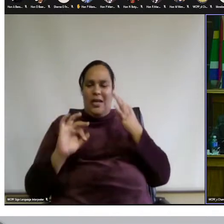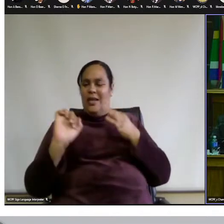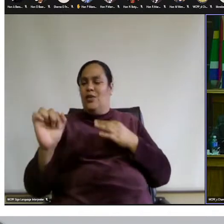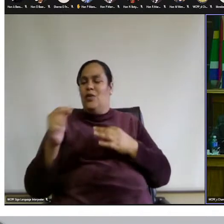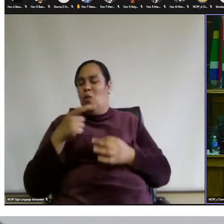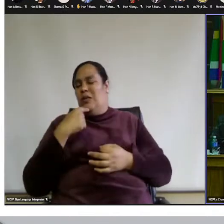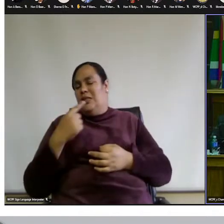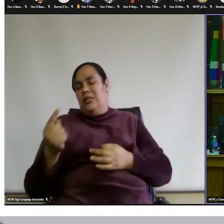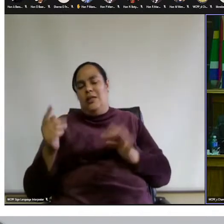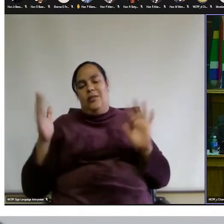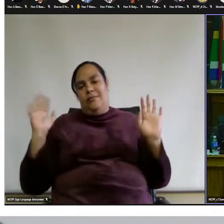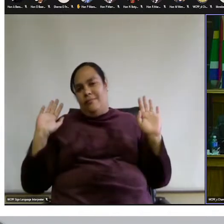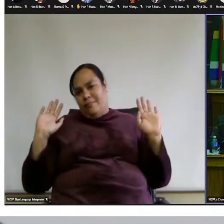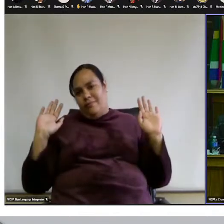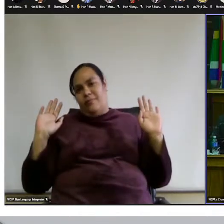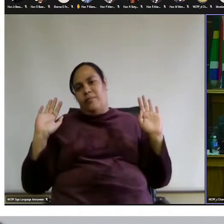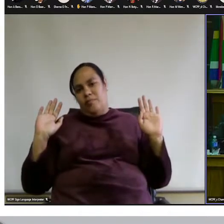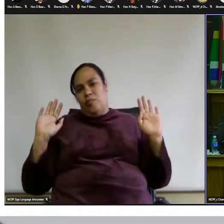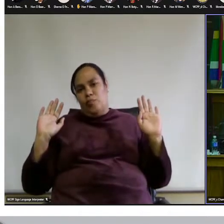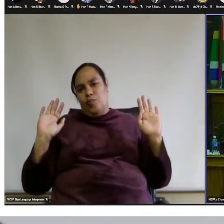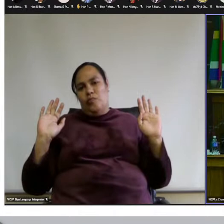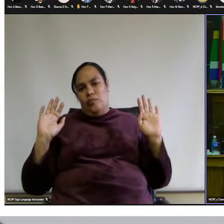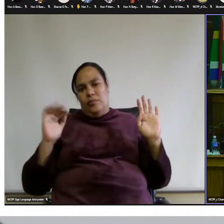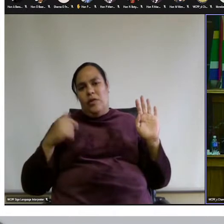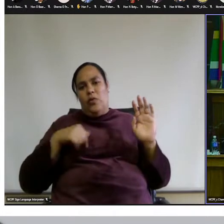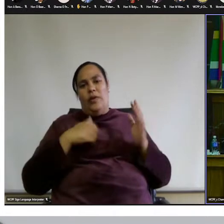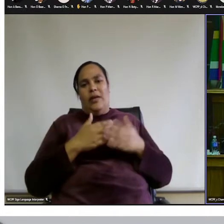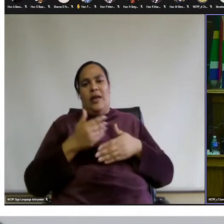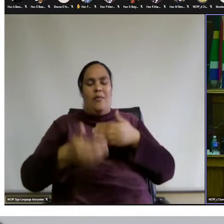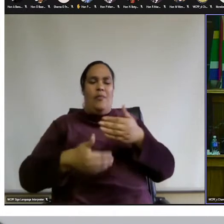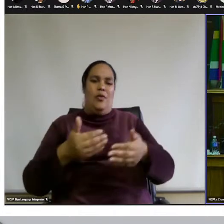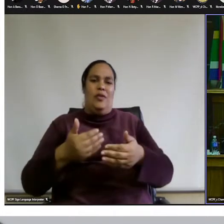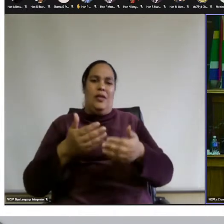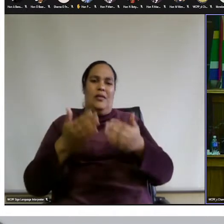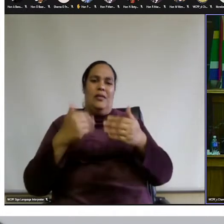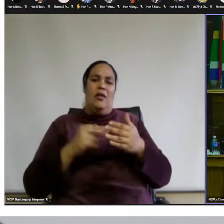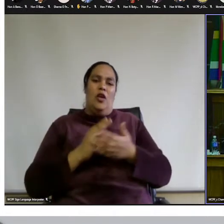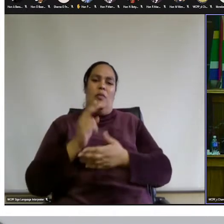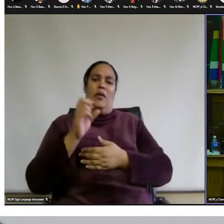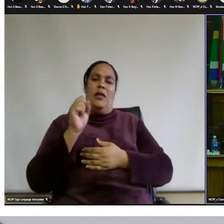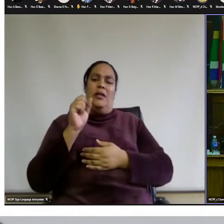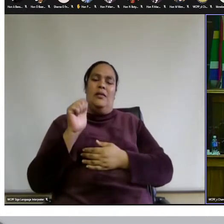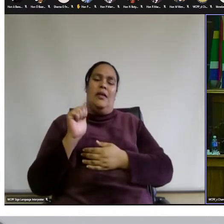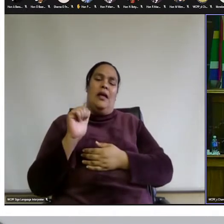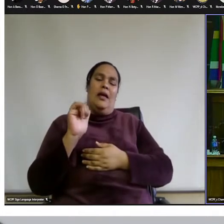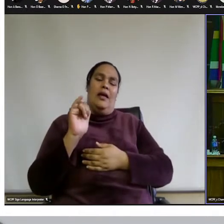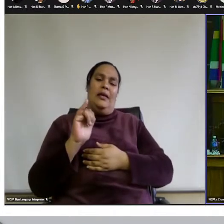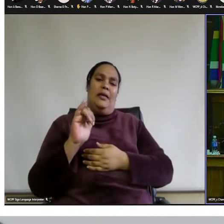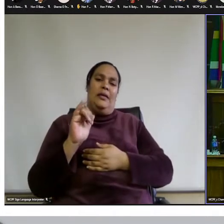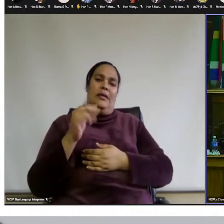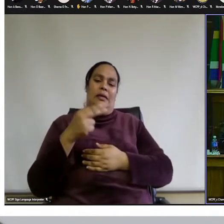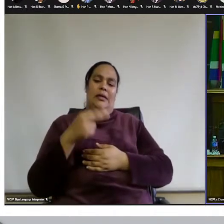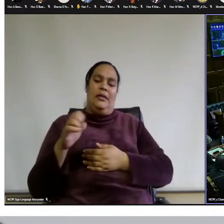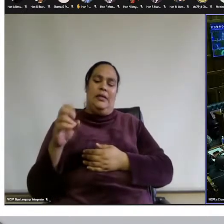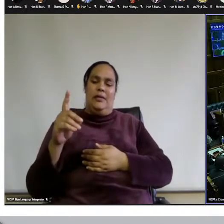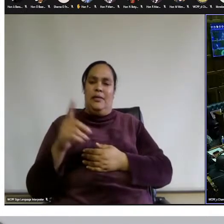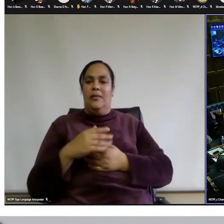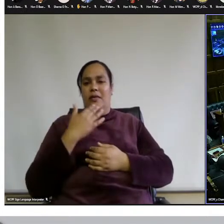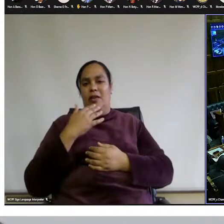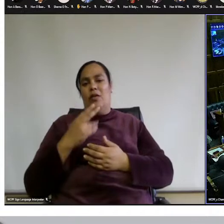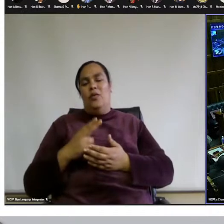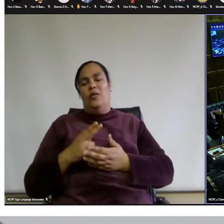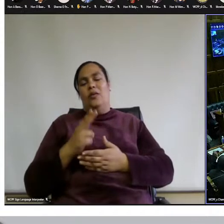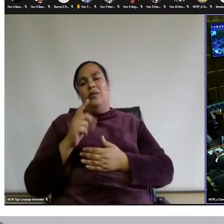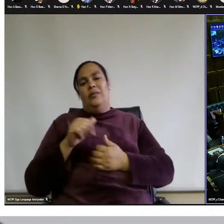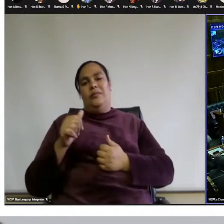motion that the Honourable Member has put forward. We may proceed. I now move over to Honourable Said. Thank you, Honourable Deputy